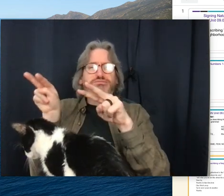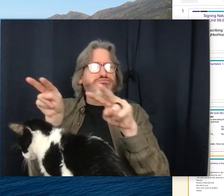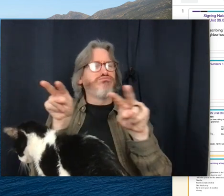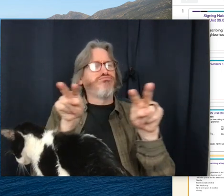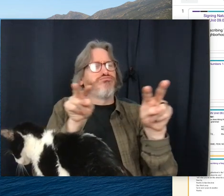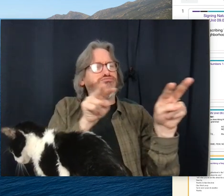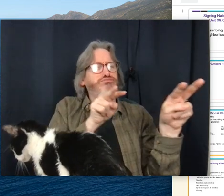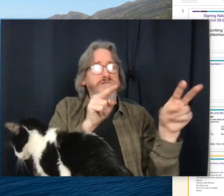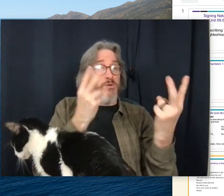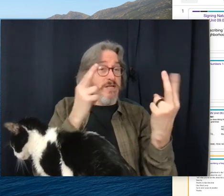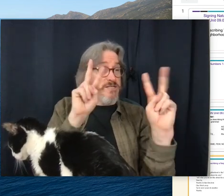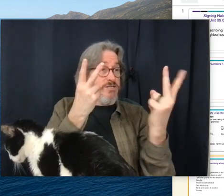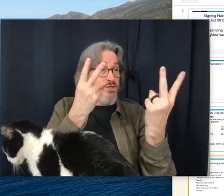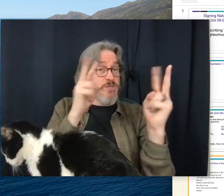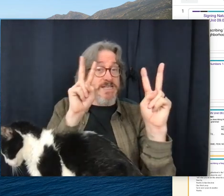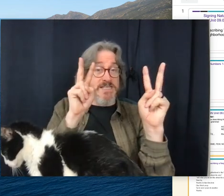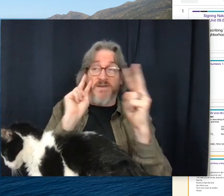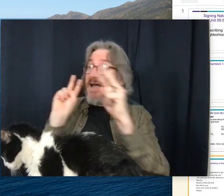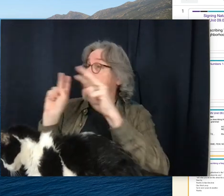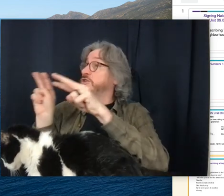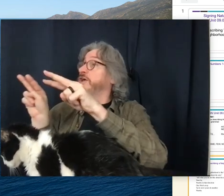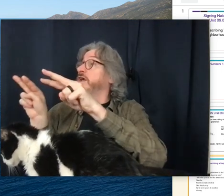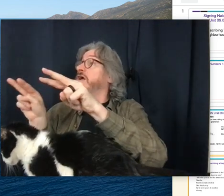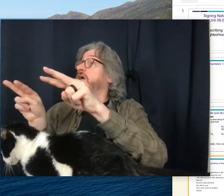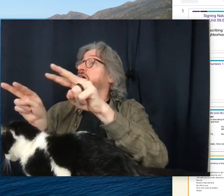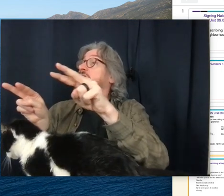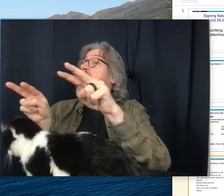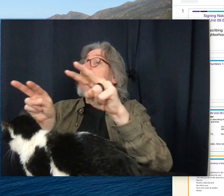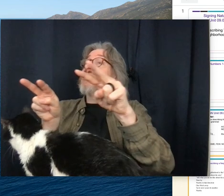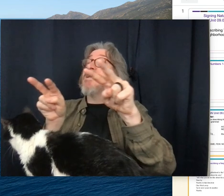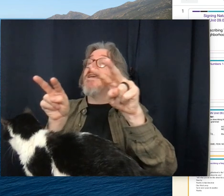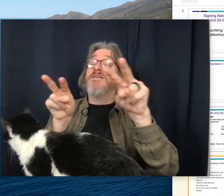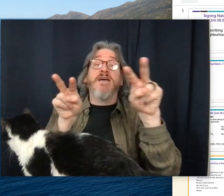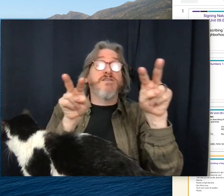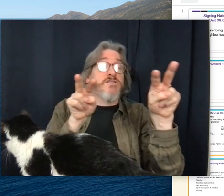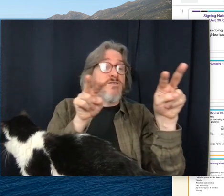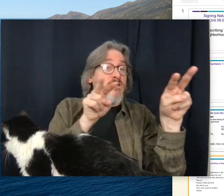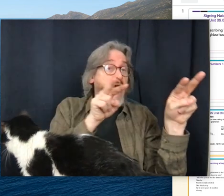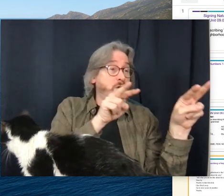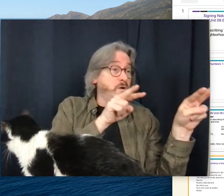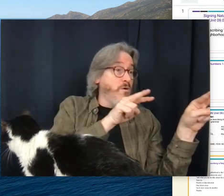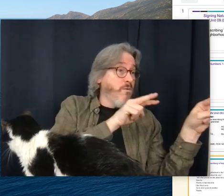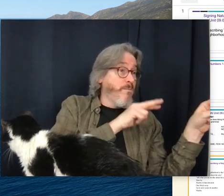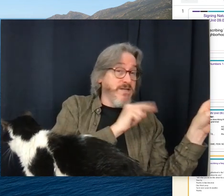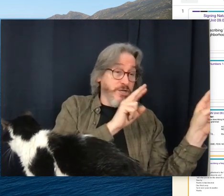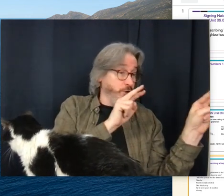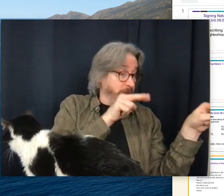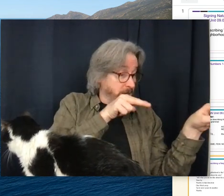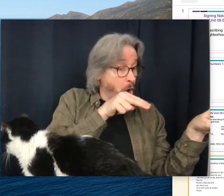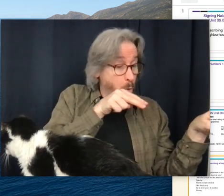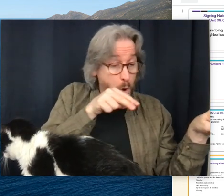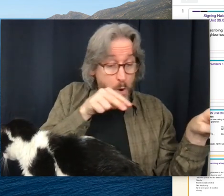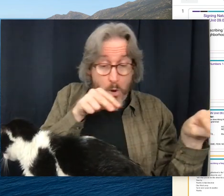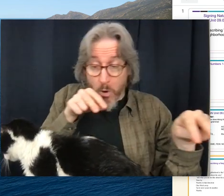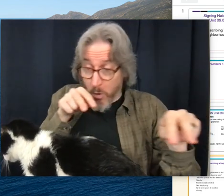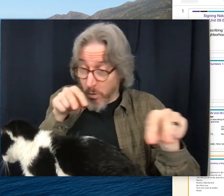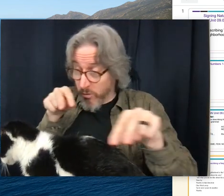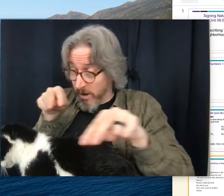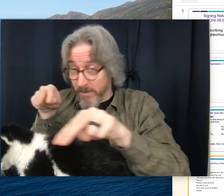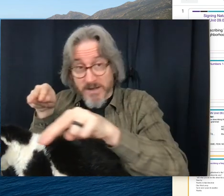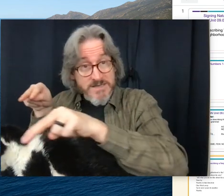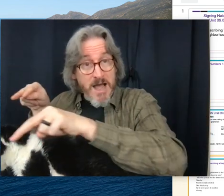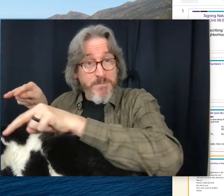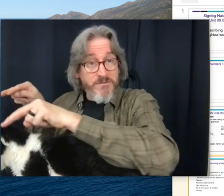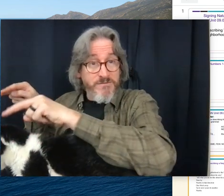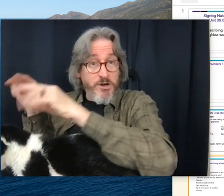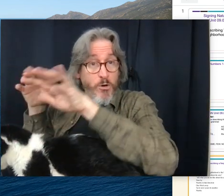beautiful. So it's 2 sets of eyes looking and taking a nice slow pitch. It could be, whoa,